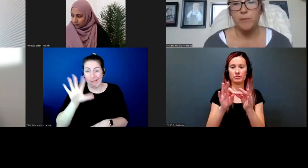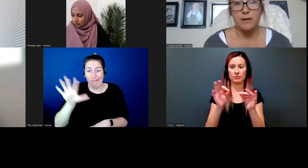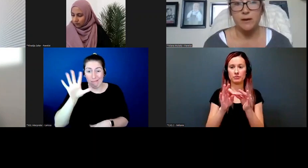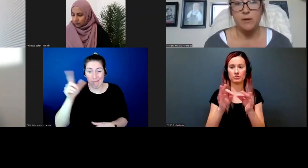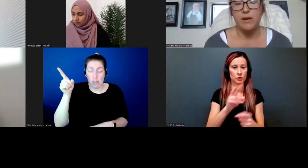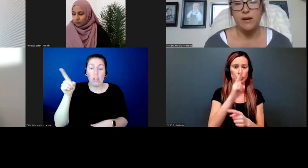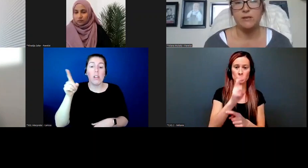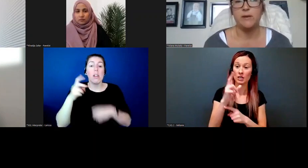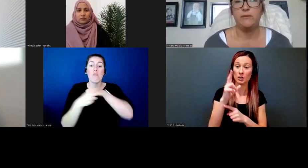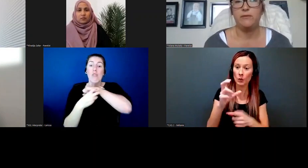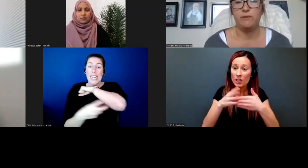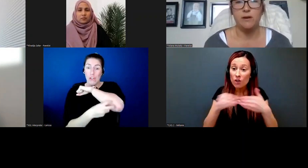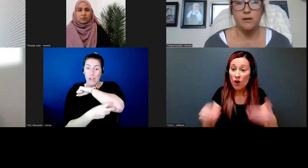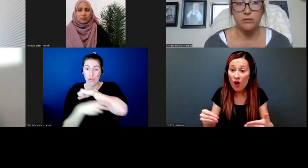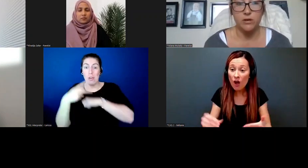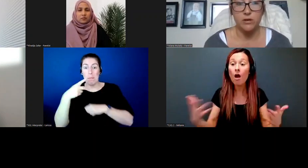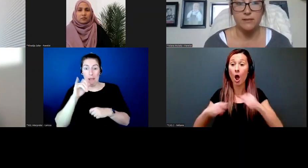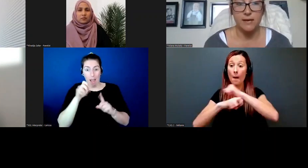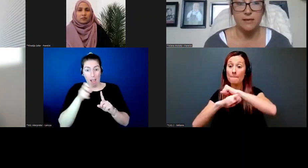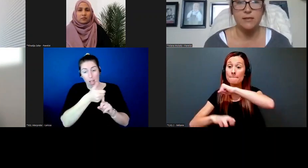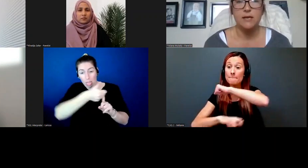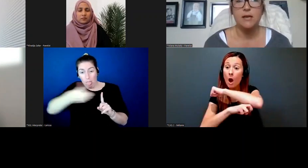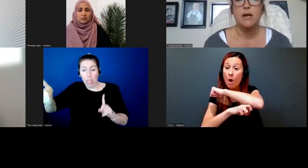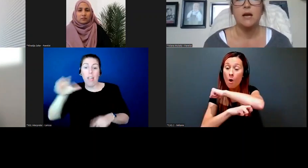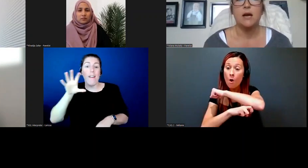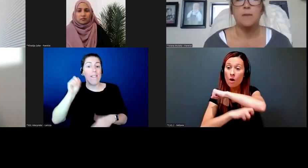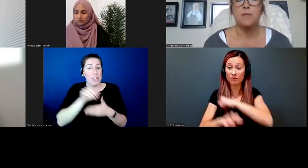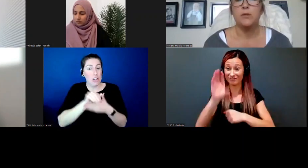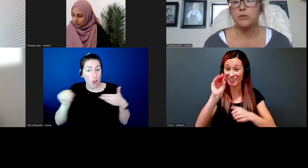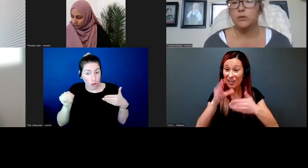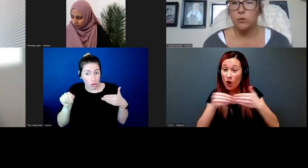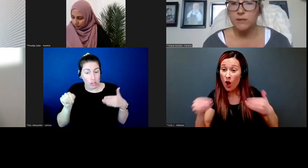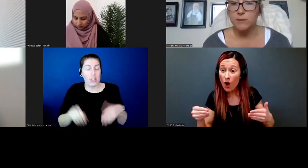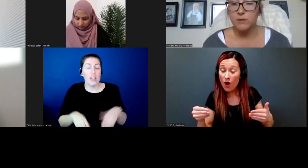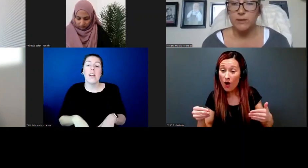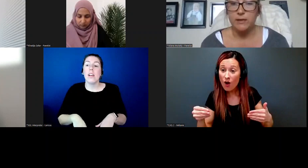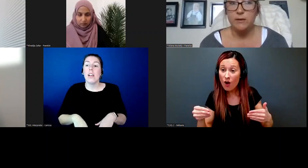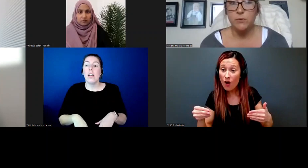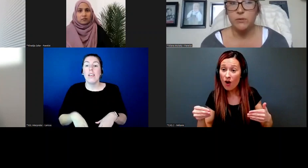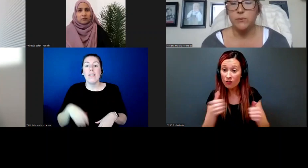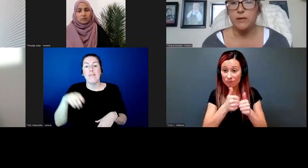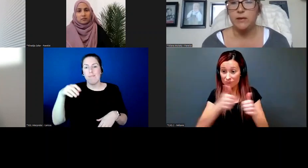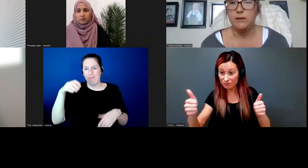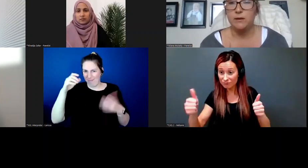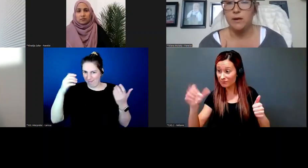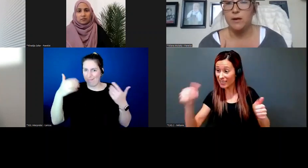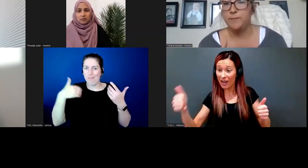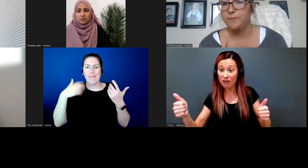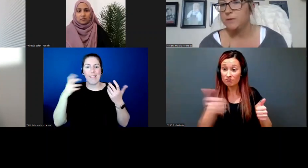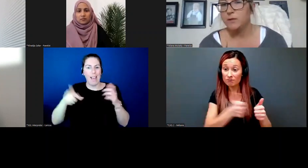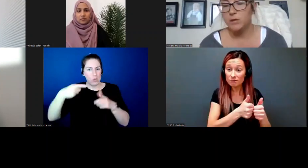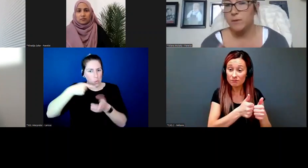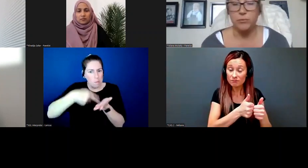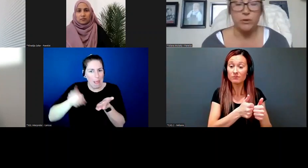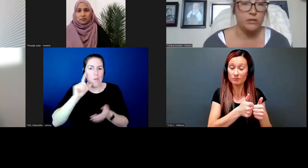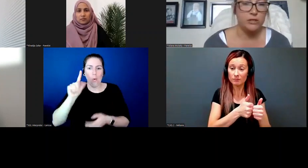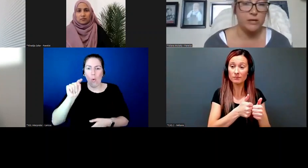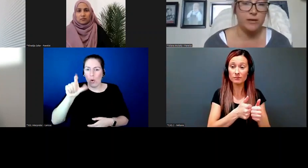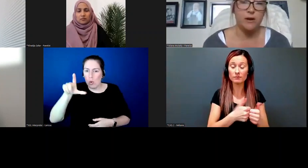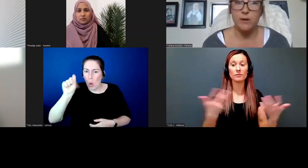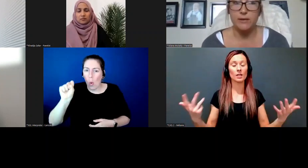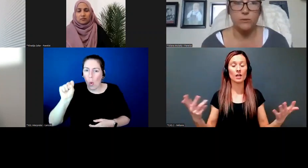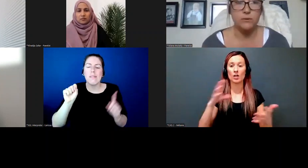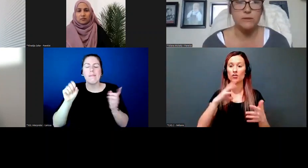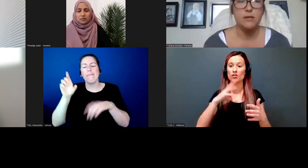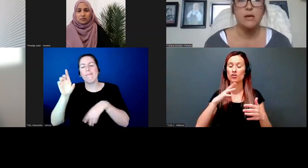bridge for PEI, we have to pay $50 to cross that. There's tolls in between Dartmouth Bridge